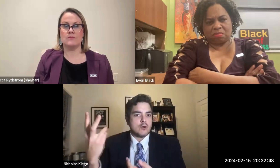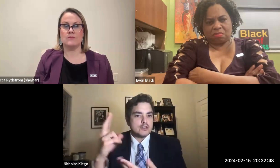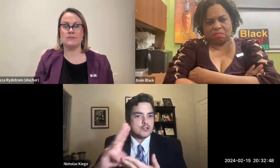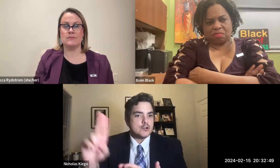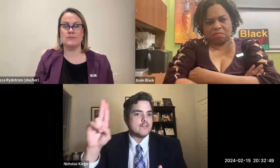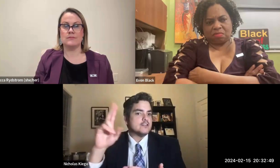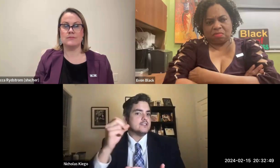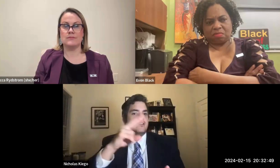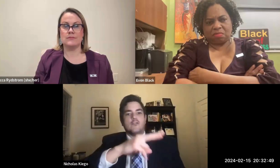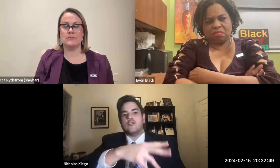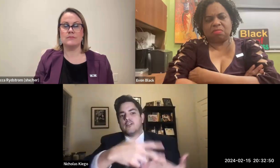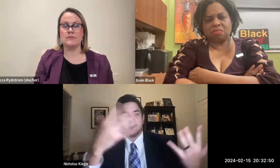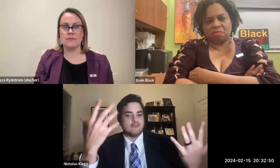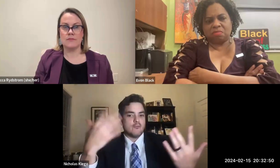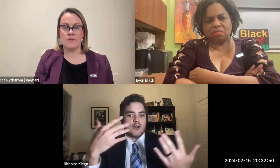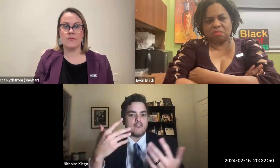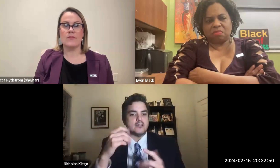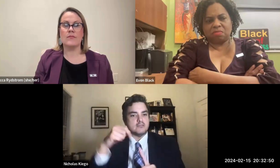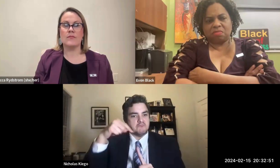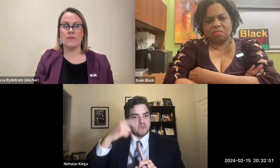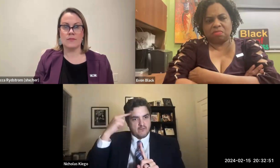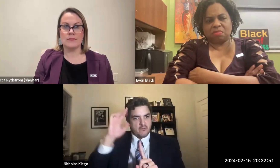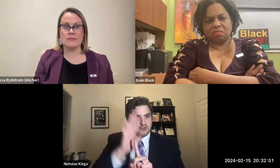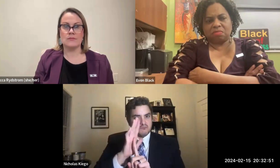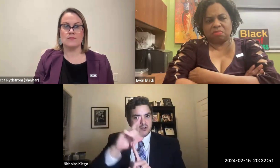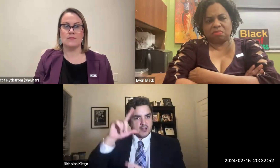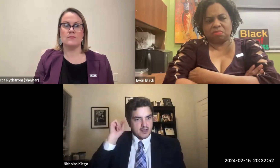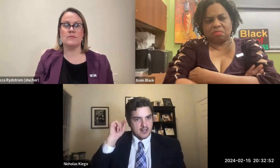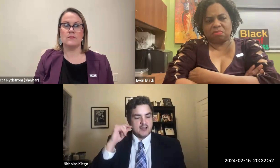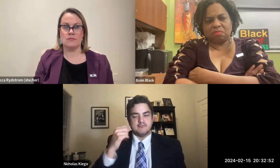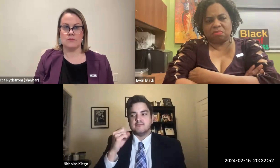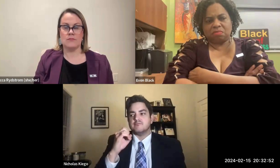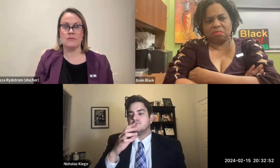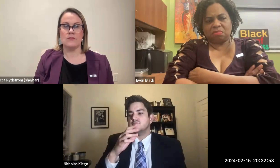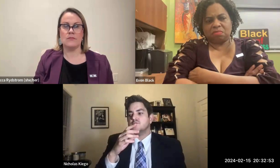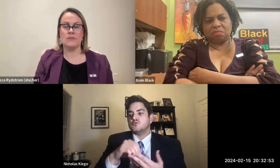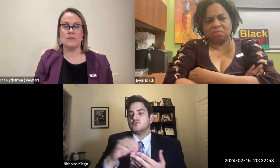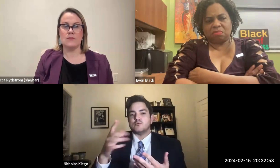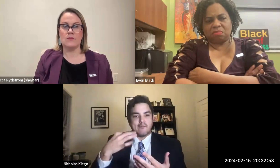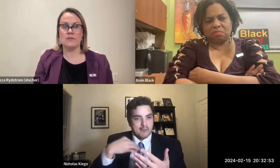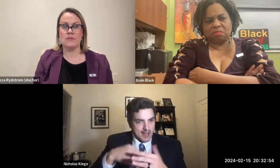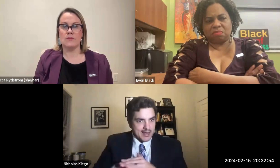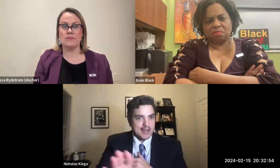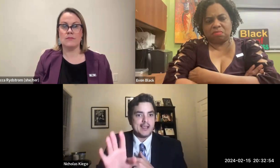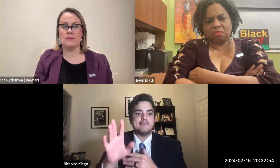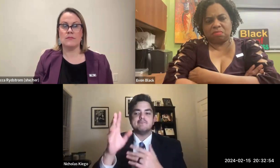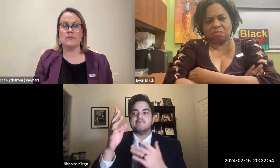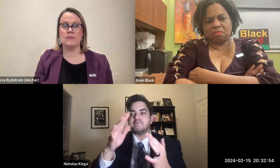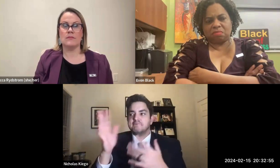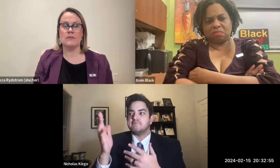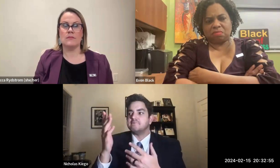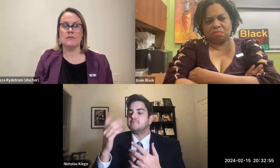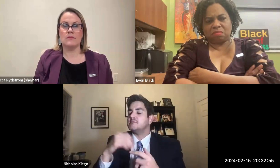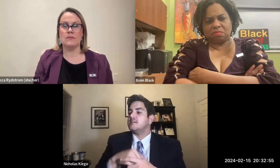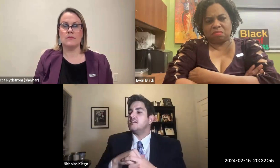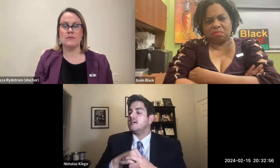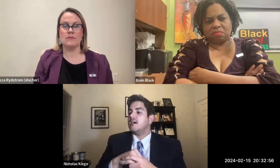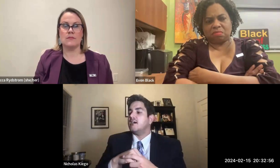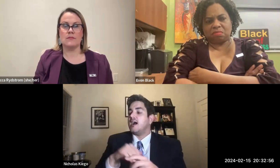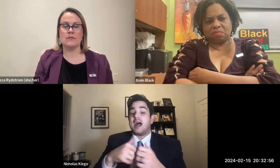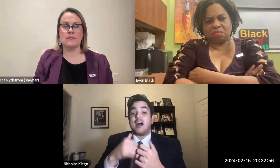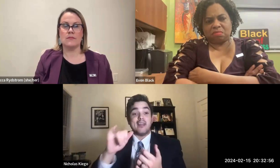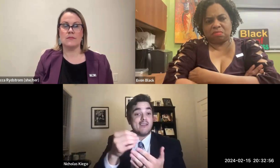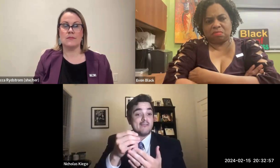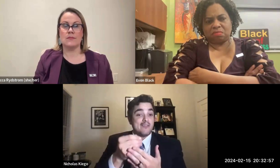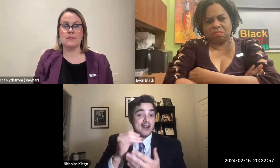national scholarship program where like, oh, you're going to go to George Washington University. It is specifically for Gallaudet University. So students have to apply,